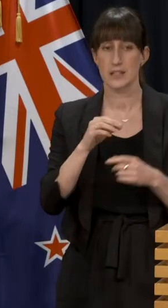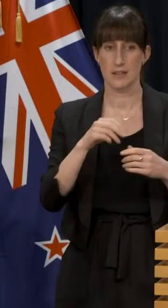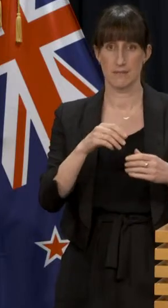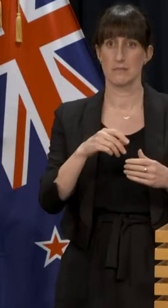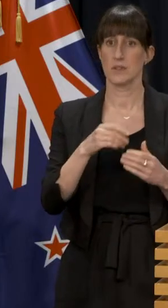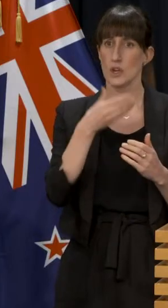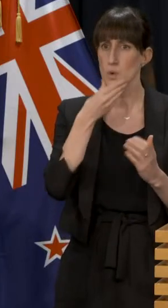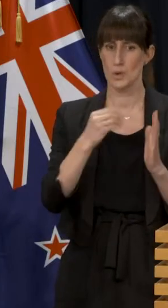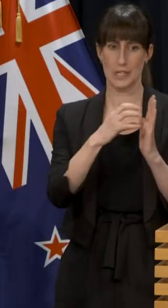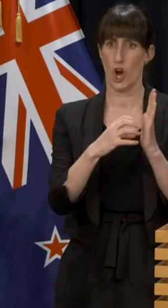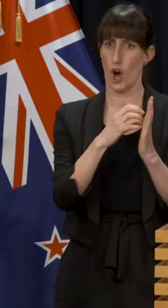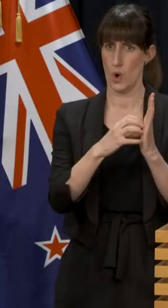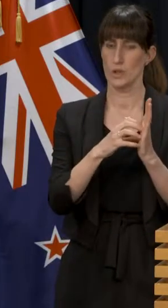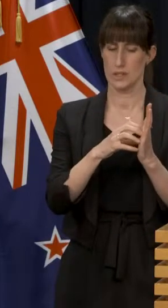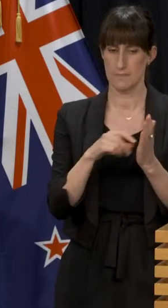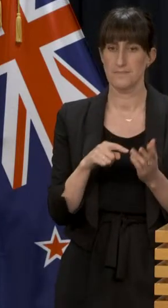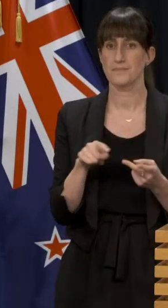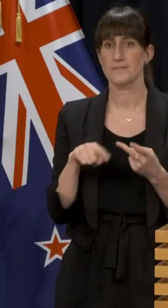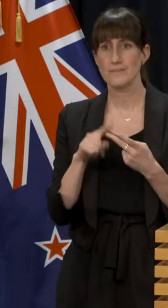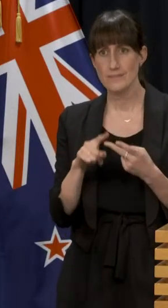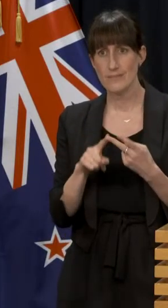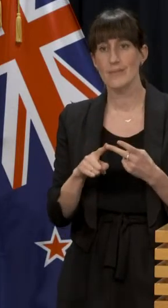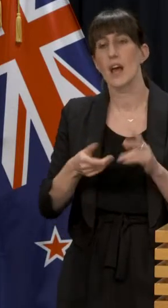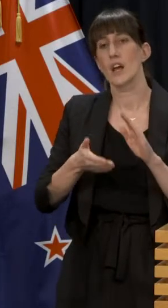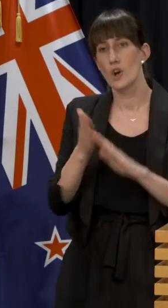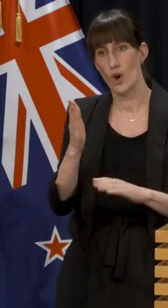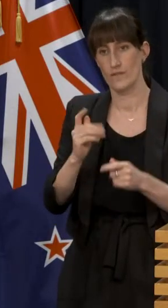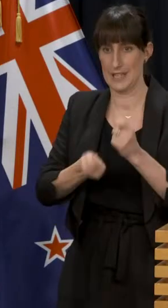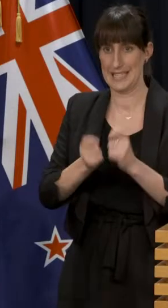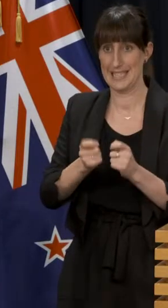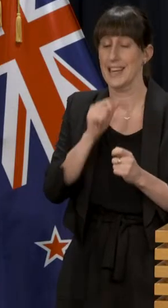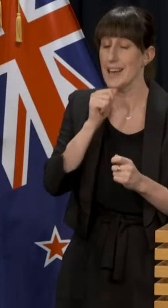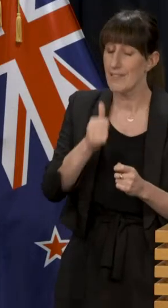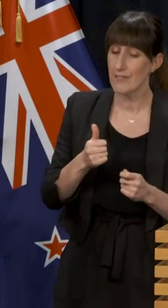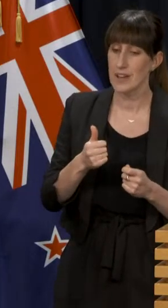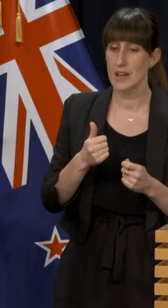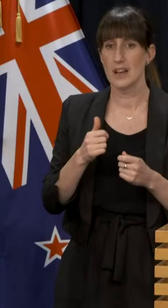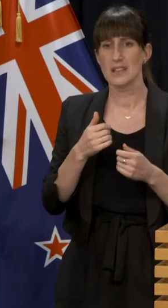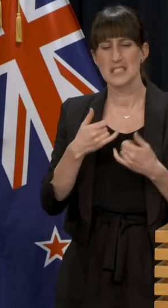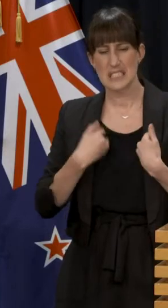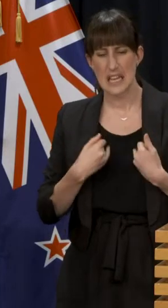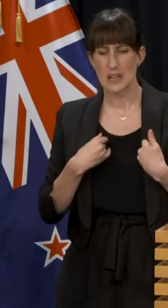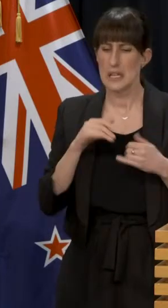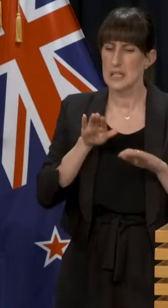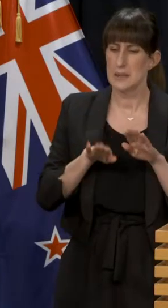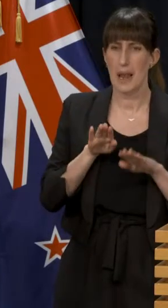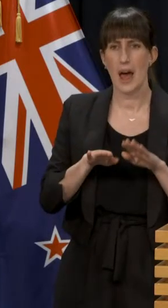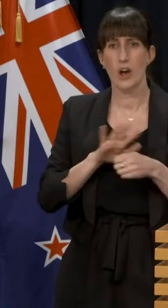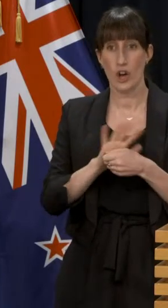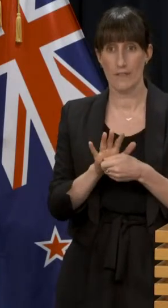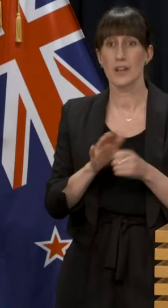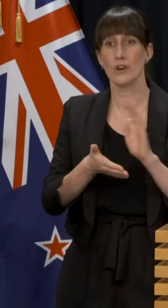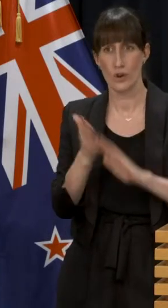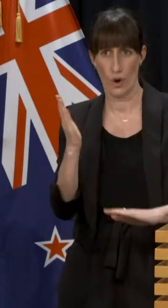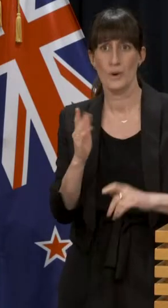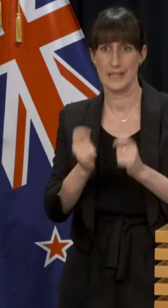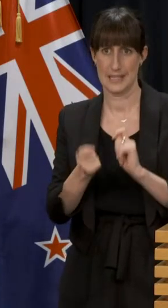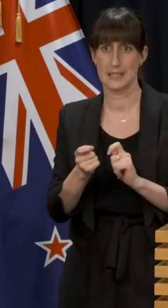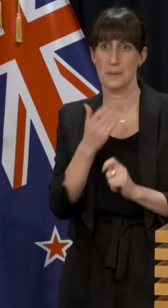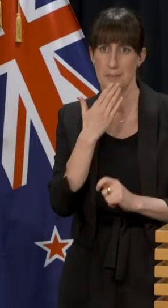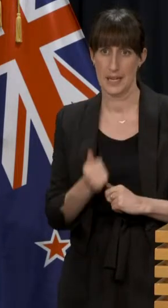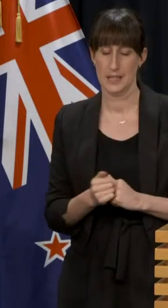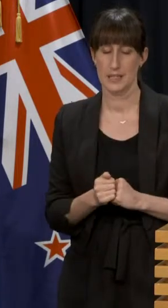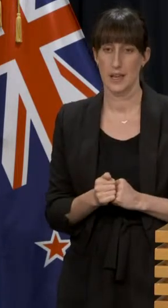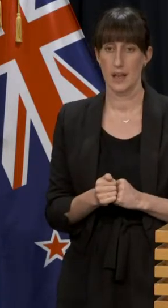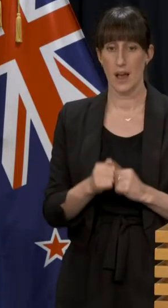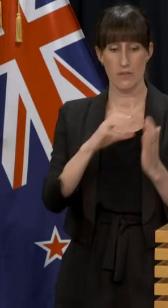Everyone doing their bit lessens the likelihood of us all having to make bigger sacrifices again in the future. Displaying and scanning QR codes